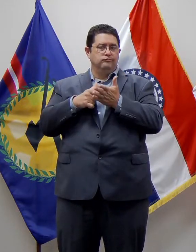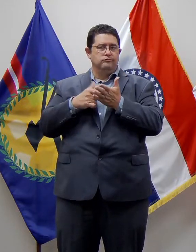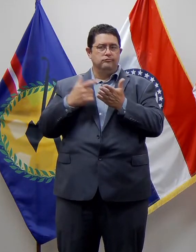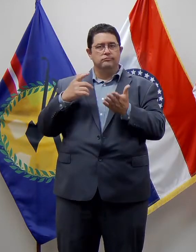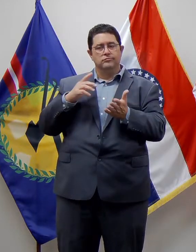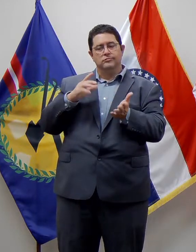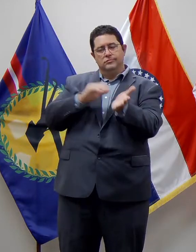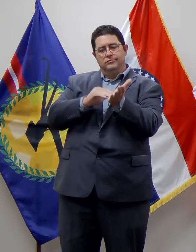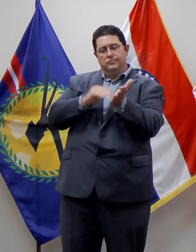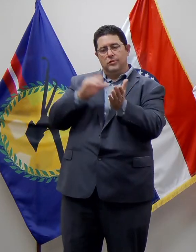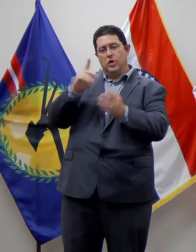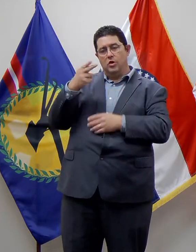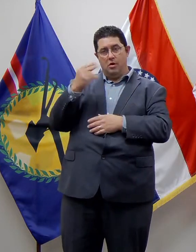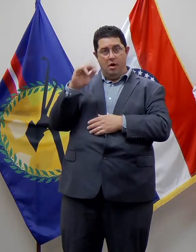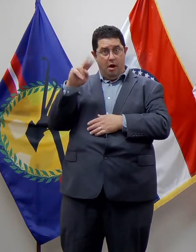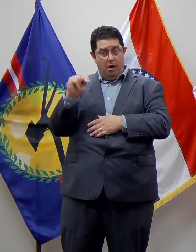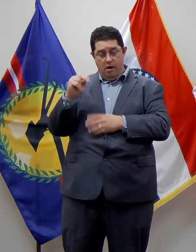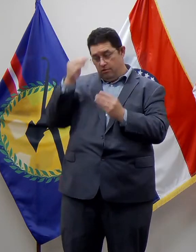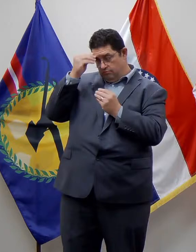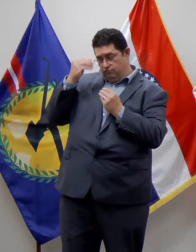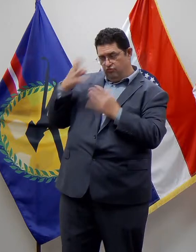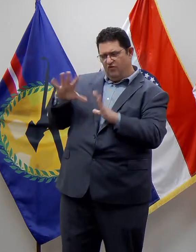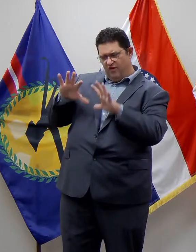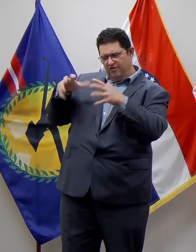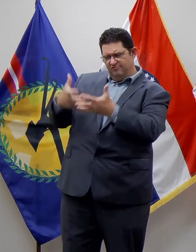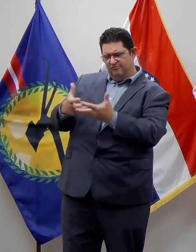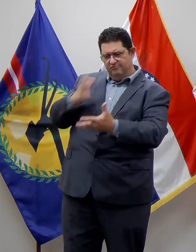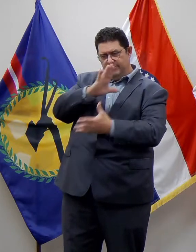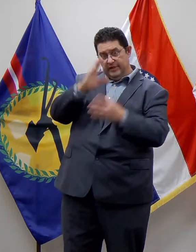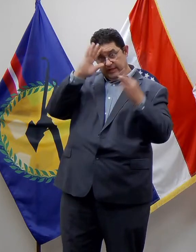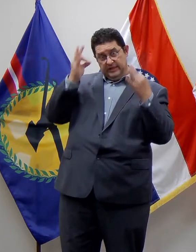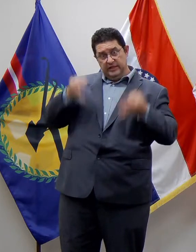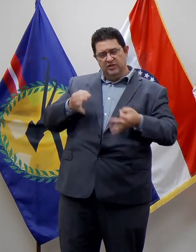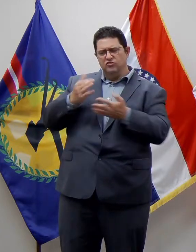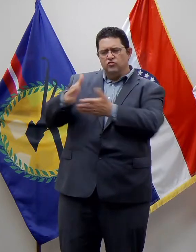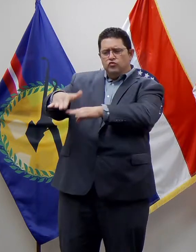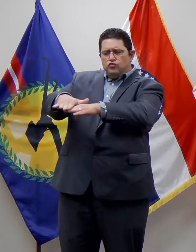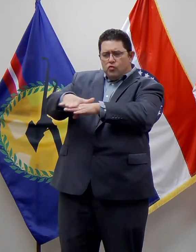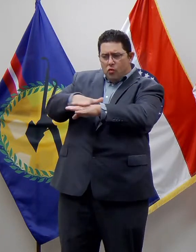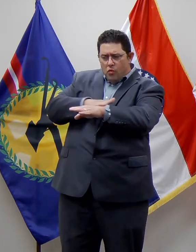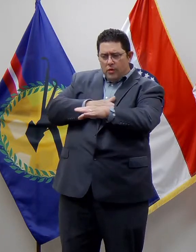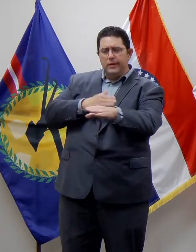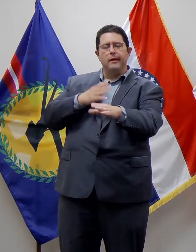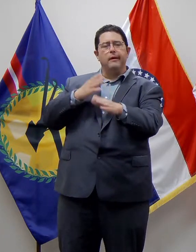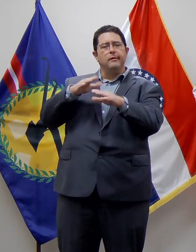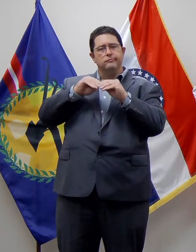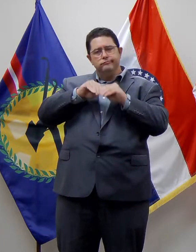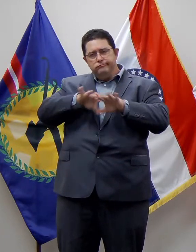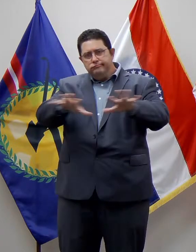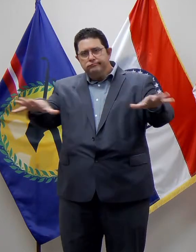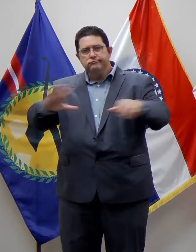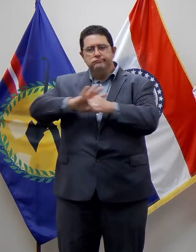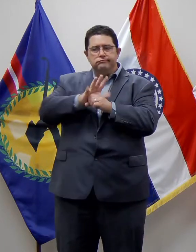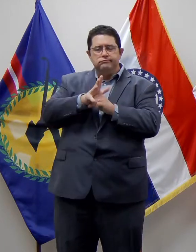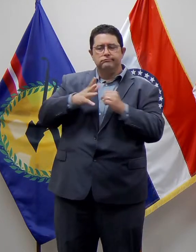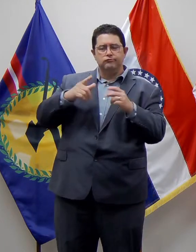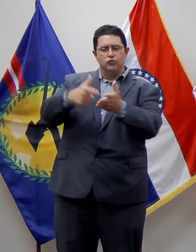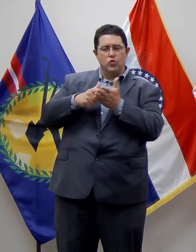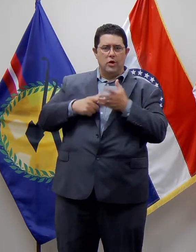letter notifying the council of his decision, slowing the transmission of COVID-19 requires a two-pronged